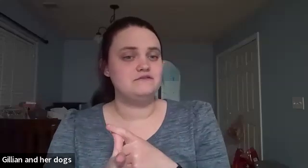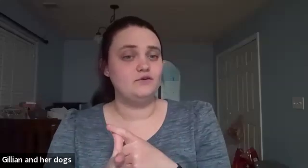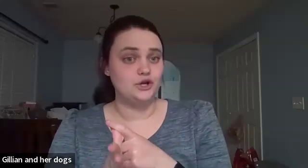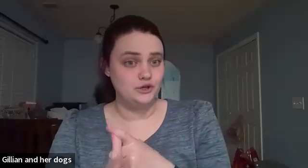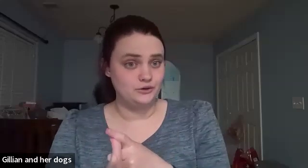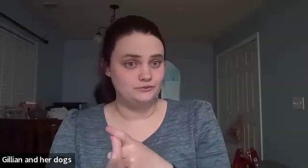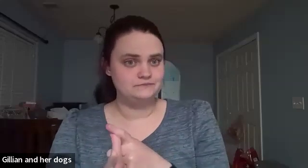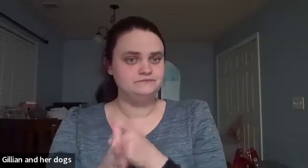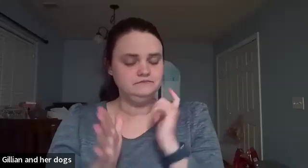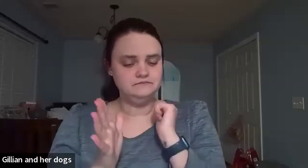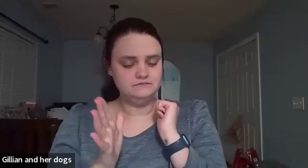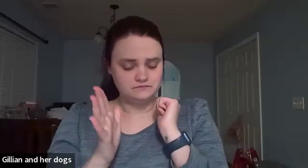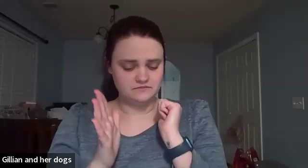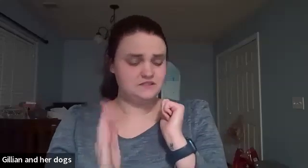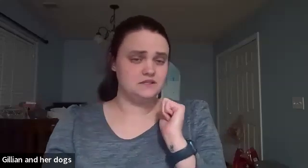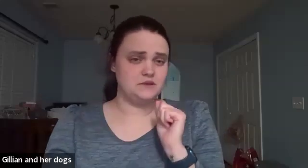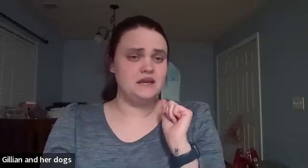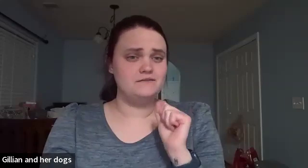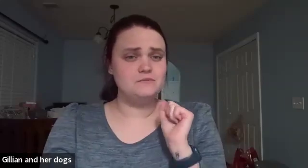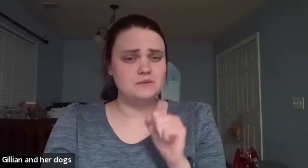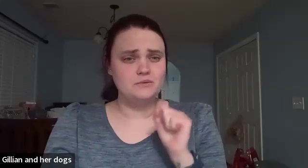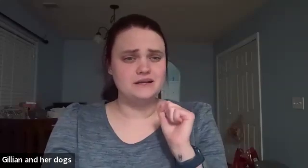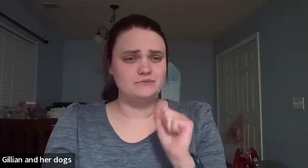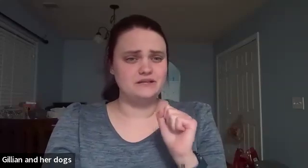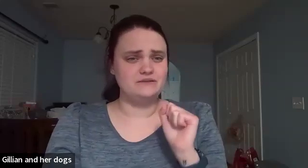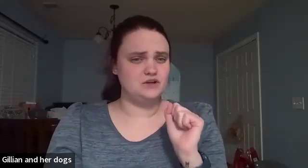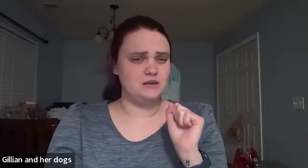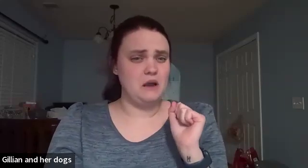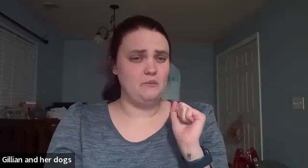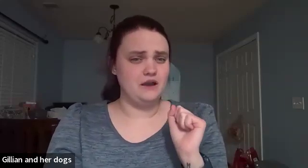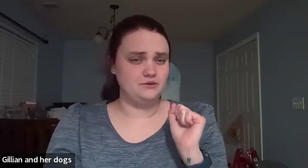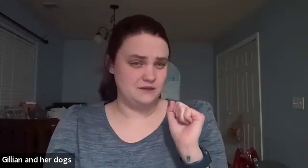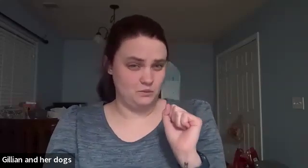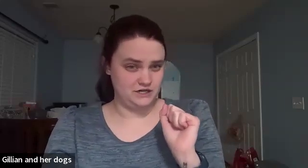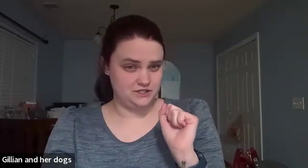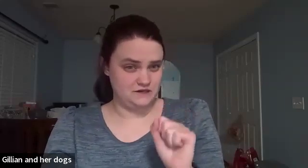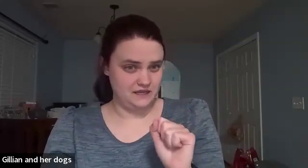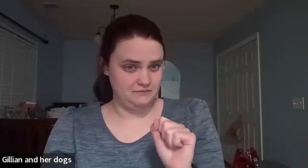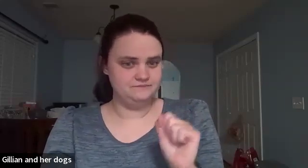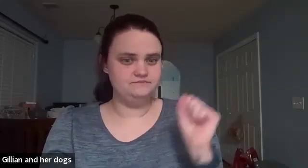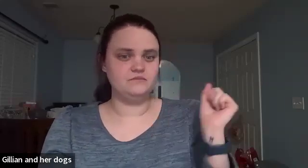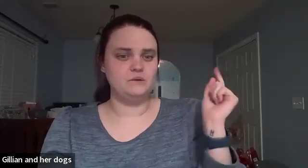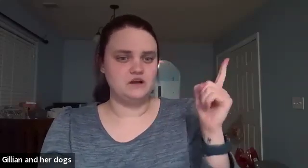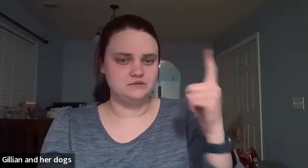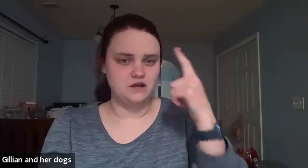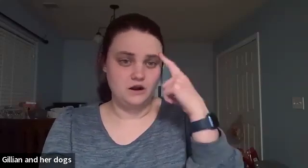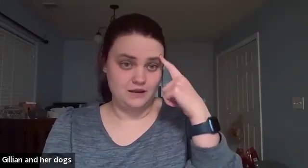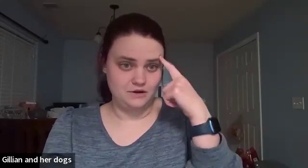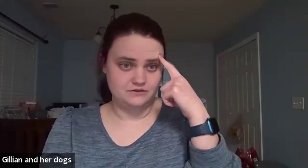sign for who. Excuse me. Now, if you remember when we were talking about how you would say, what is your name? We talked about our